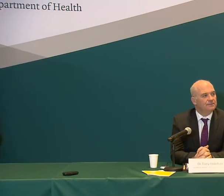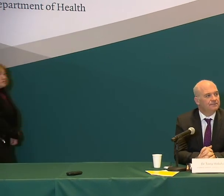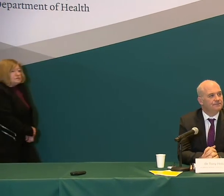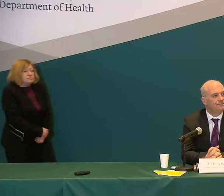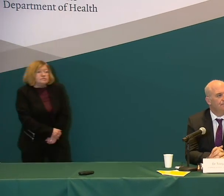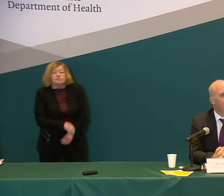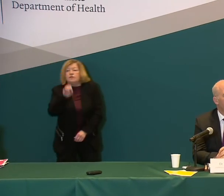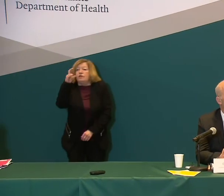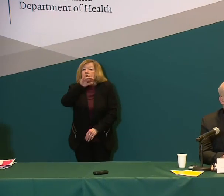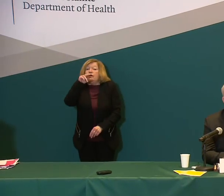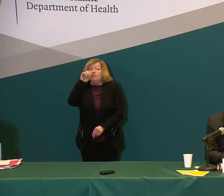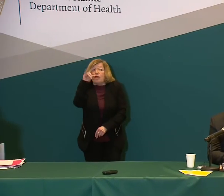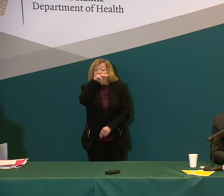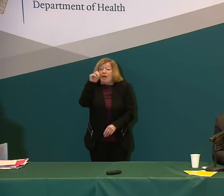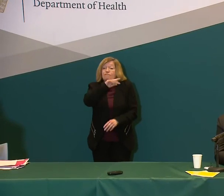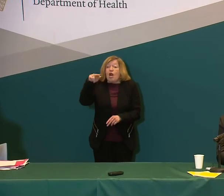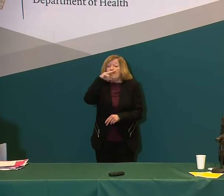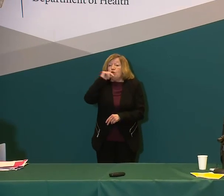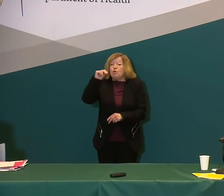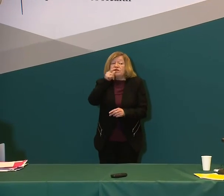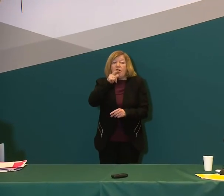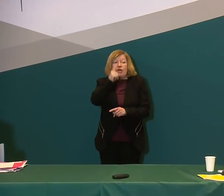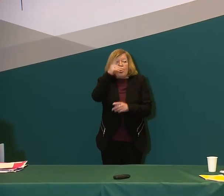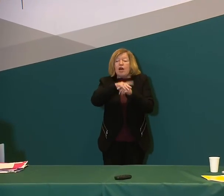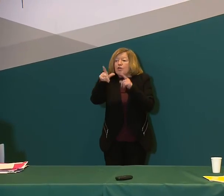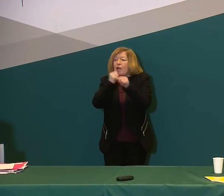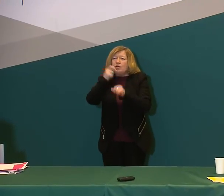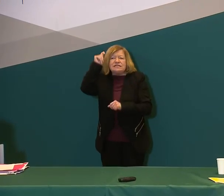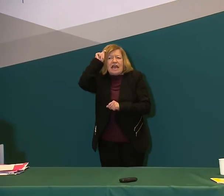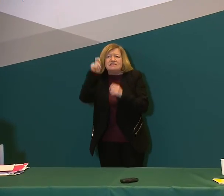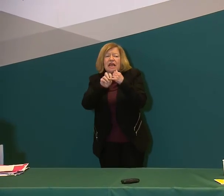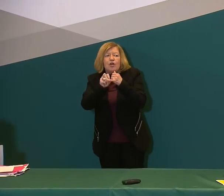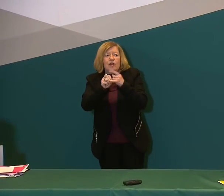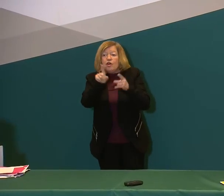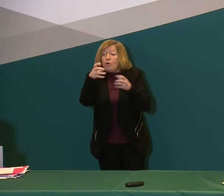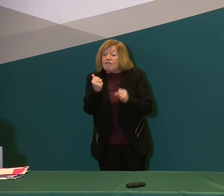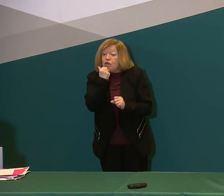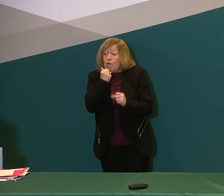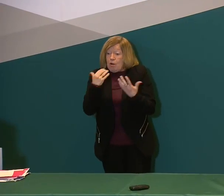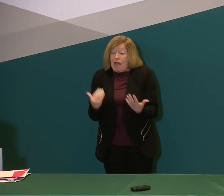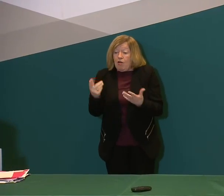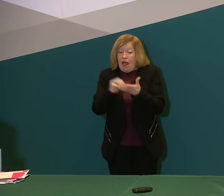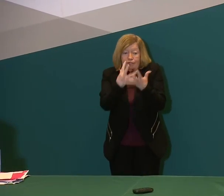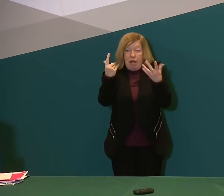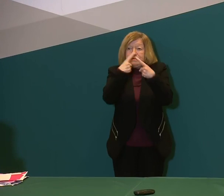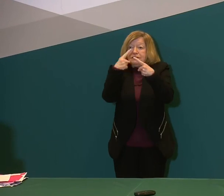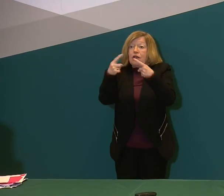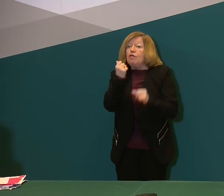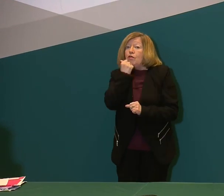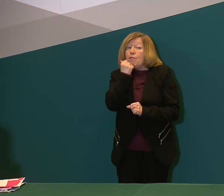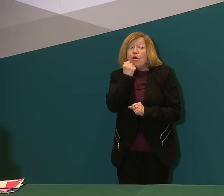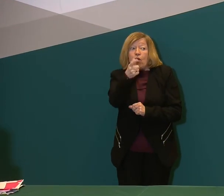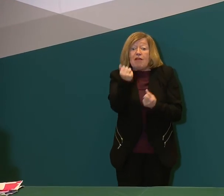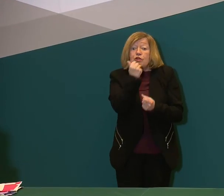Thanks. Shane Beattie from News Talk. Just on the issue of testing, I don't know who wants to take that. Do we have a figure now? You've lots of different numbers. We have a number